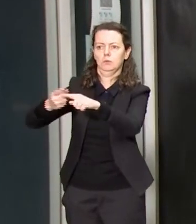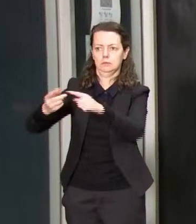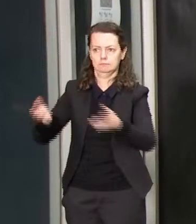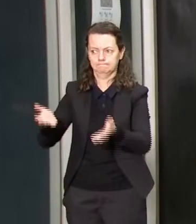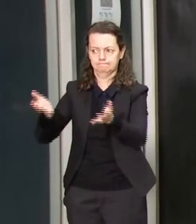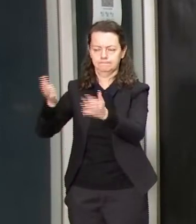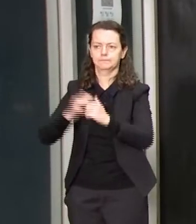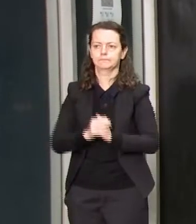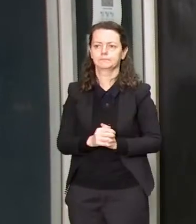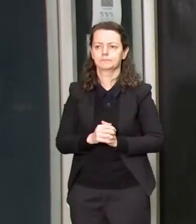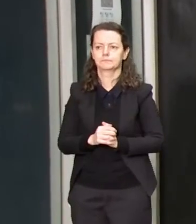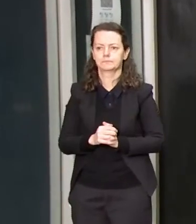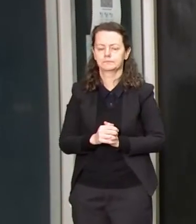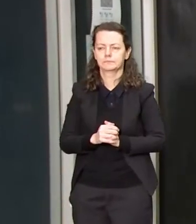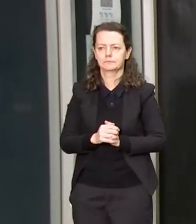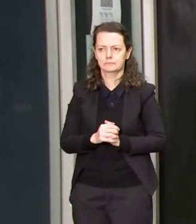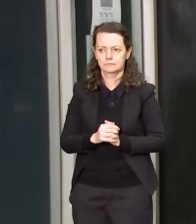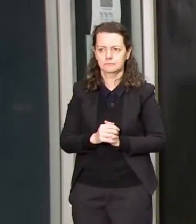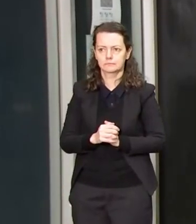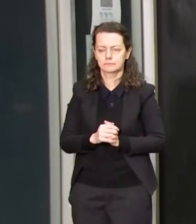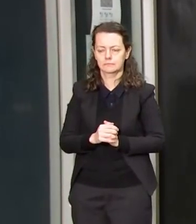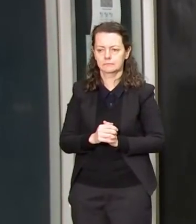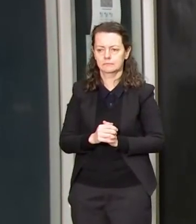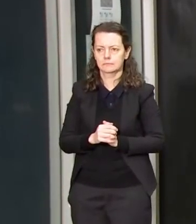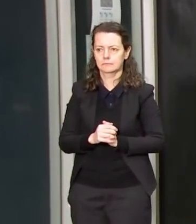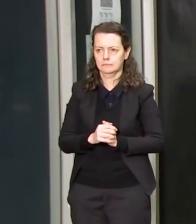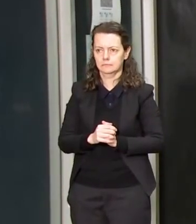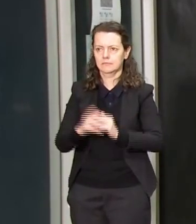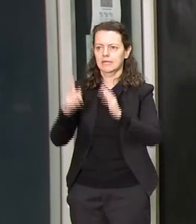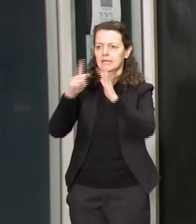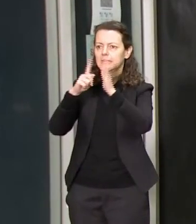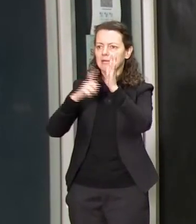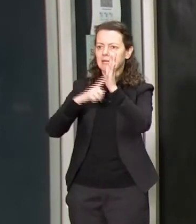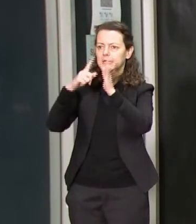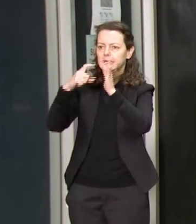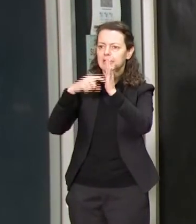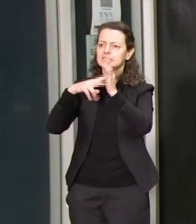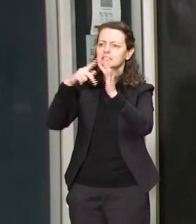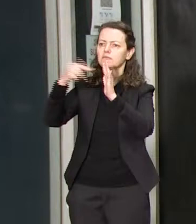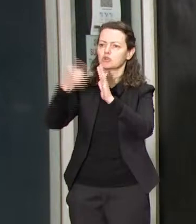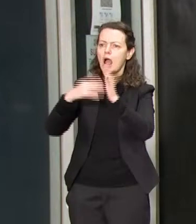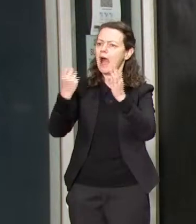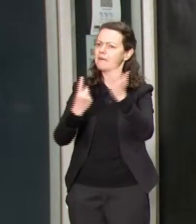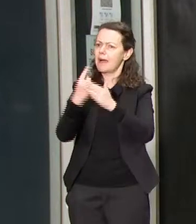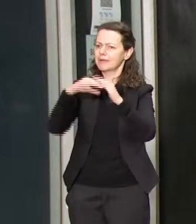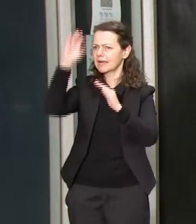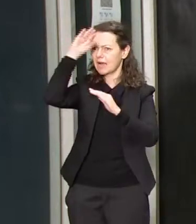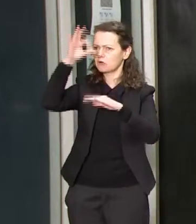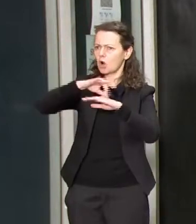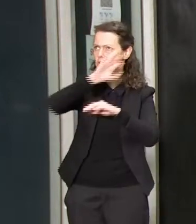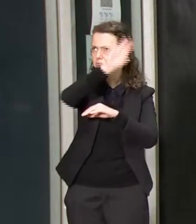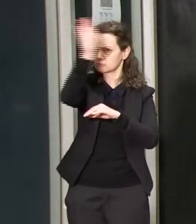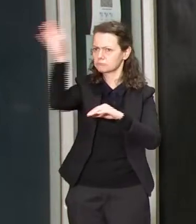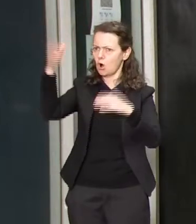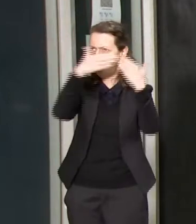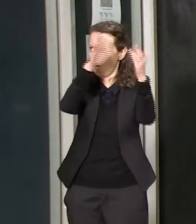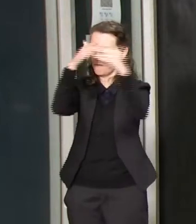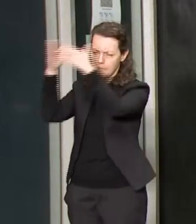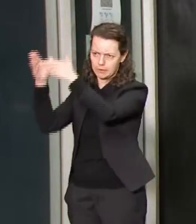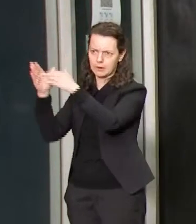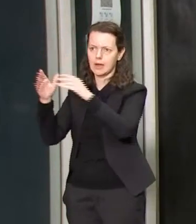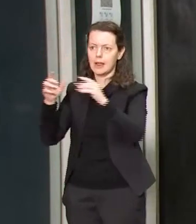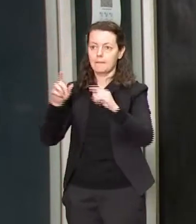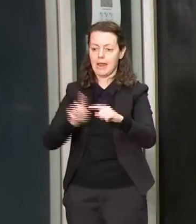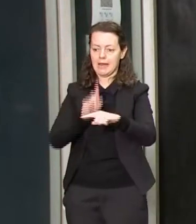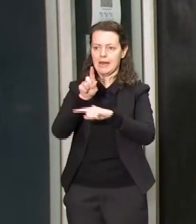got elective surgery already started in our regional hospitals. Tuesday next week, we start ramping up